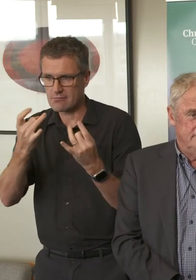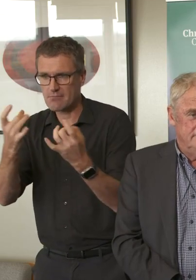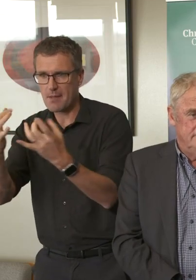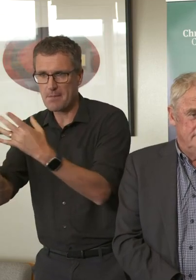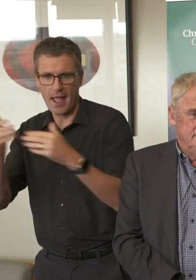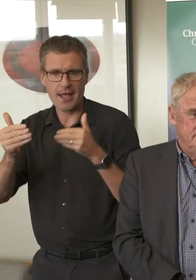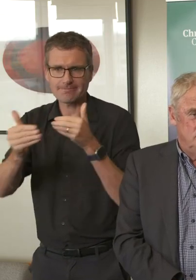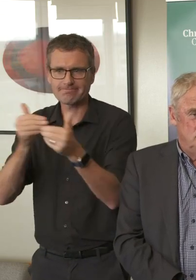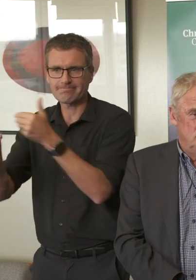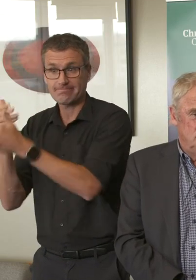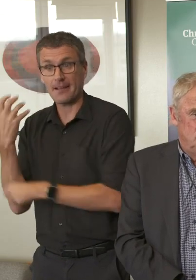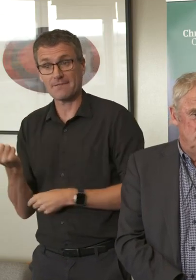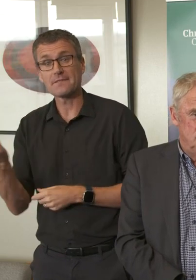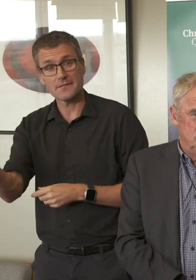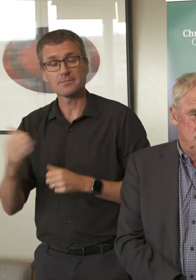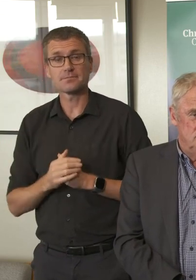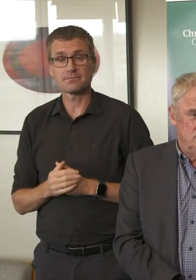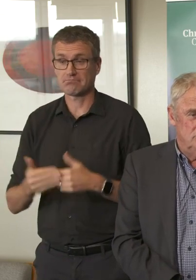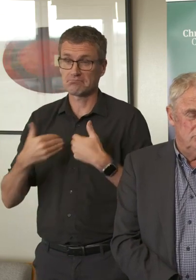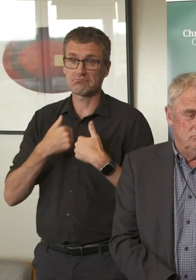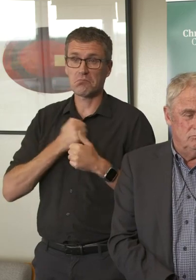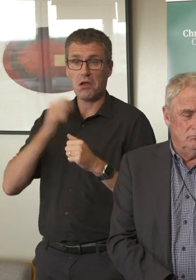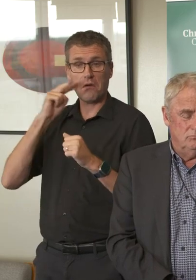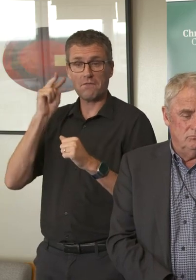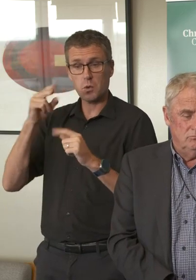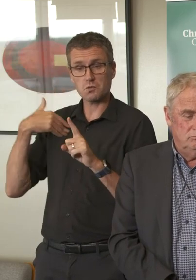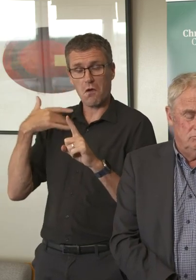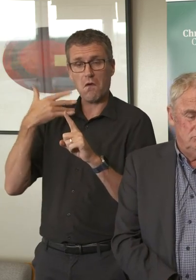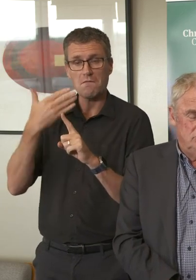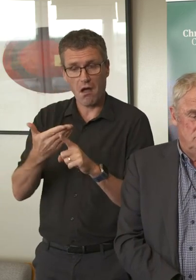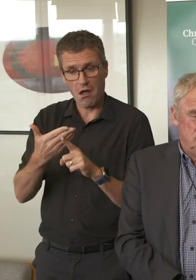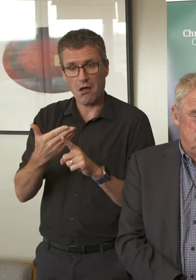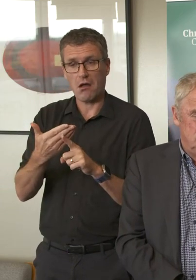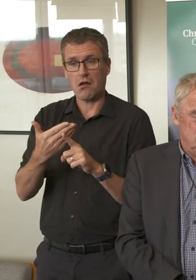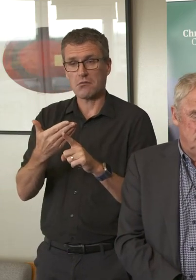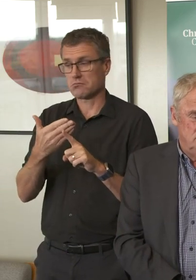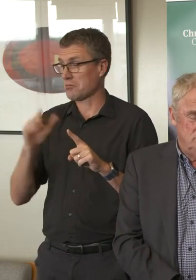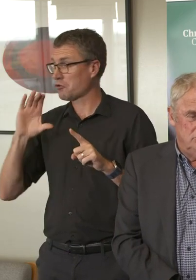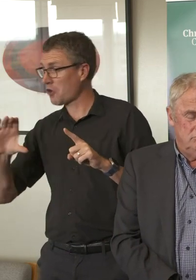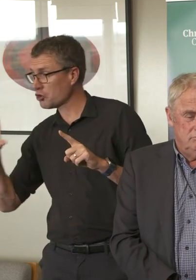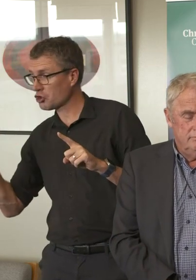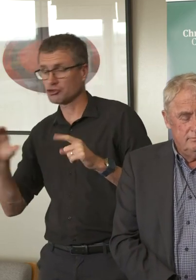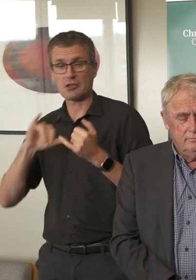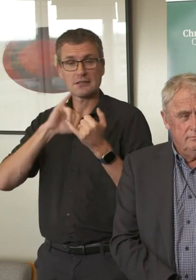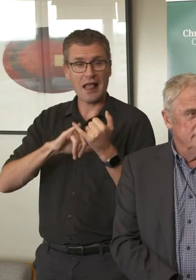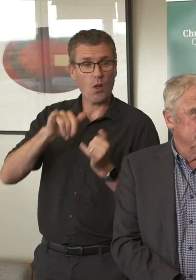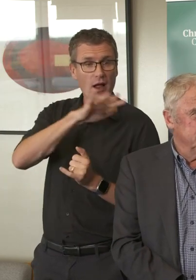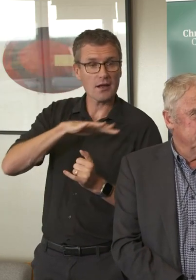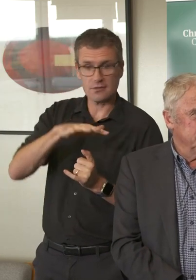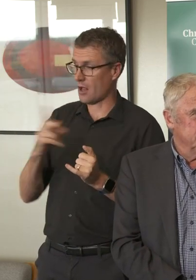so and my observations are, and I include Christchurch in this with this event, is that